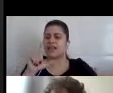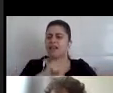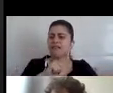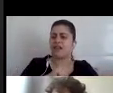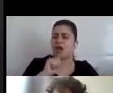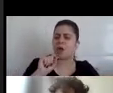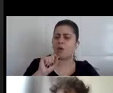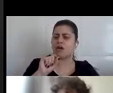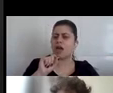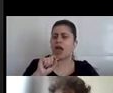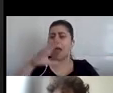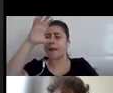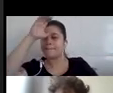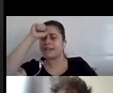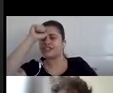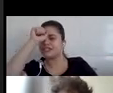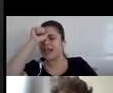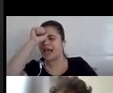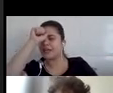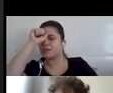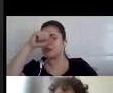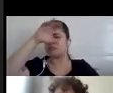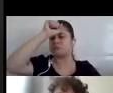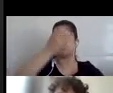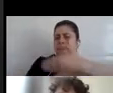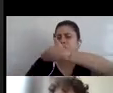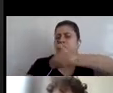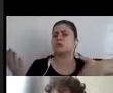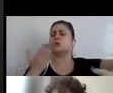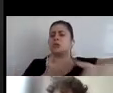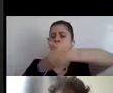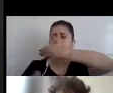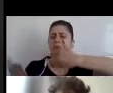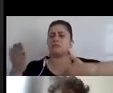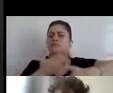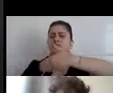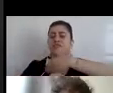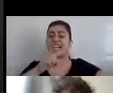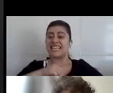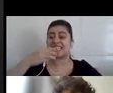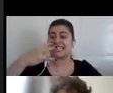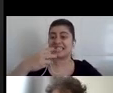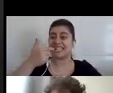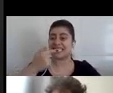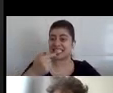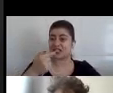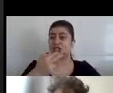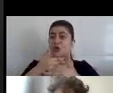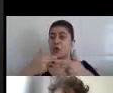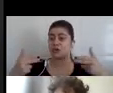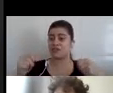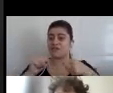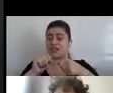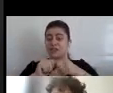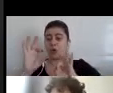the 37 recommended actions that are clustered in six categories that you can see it.